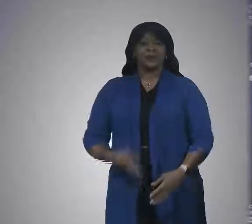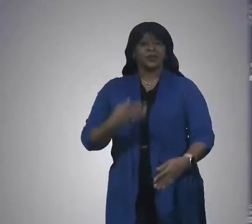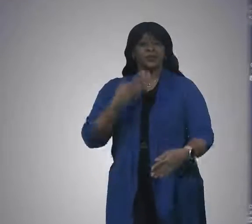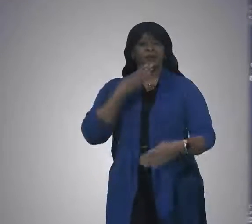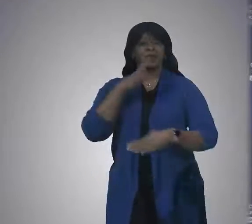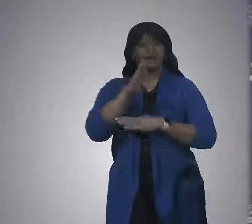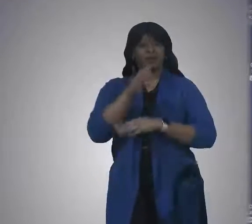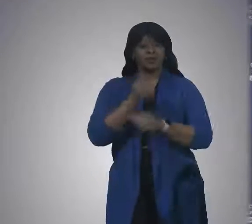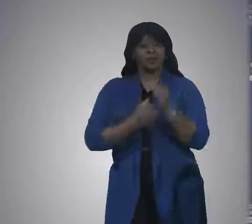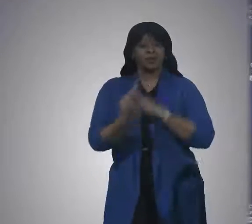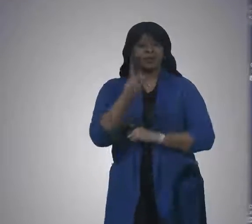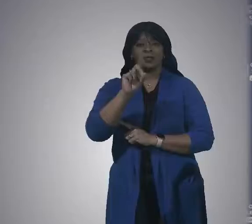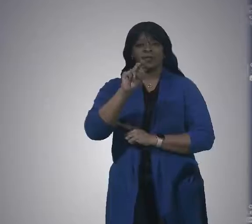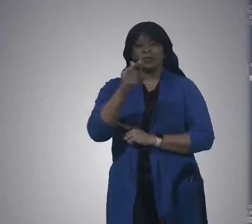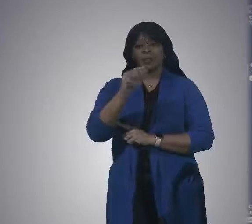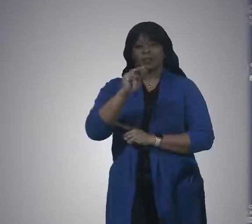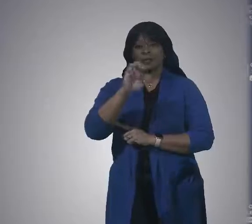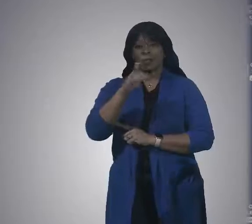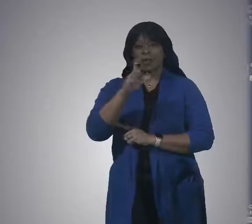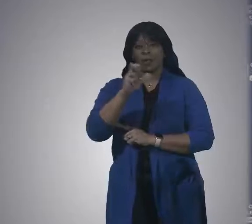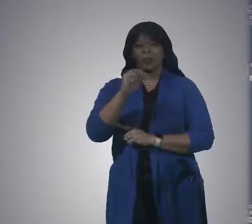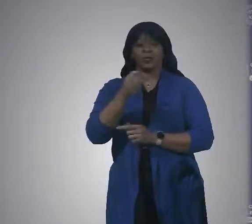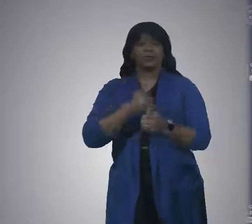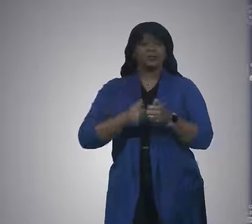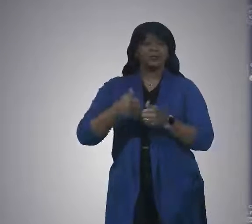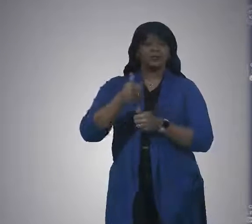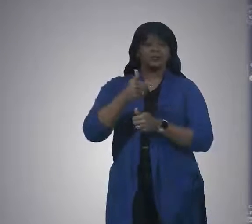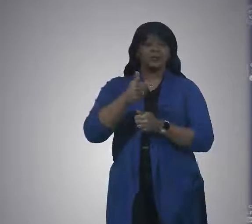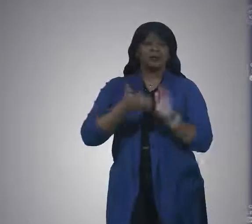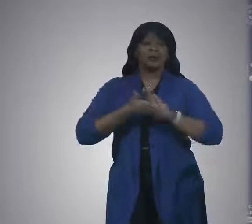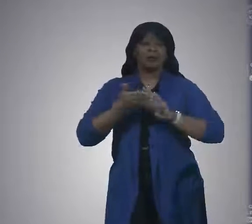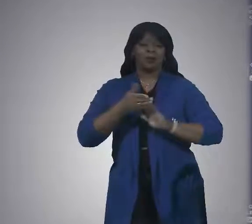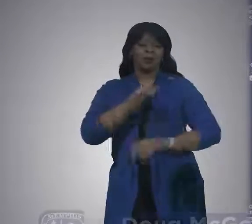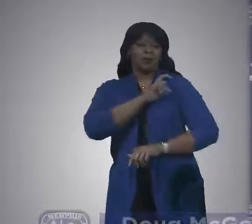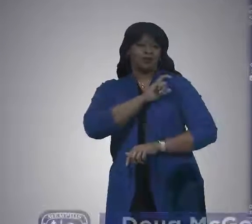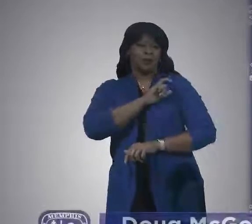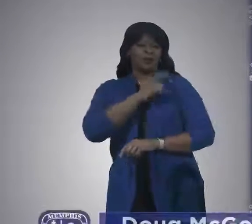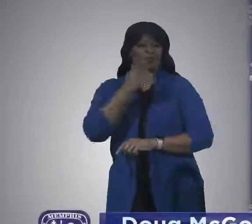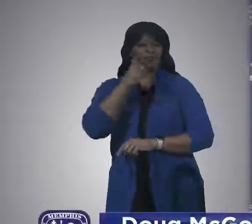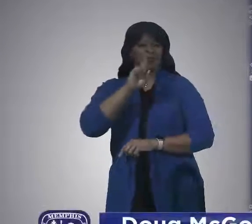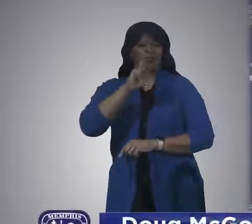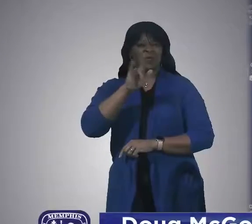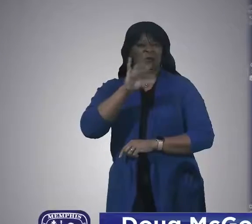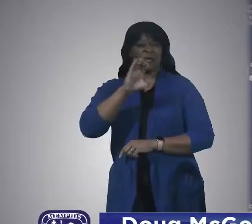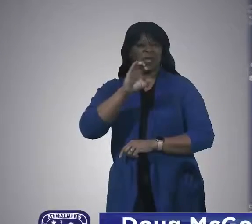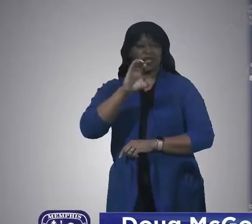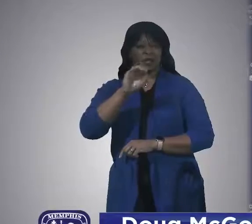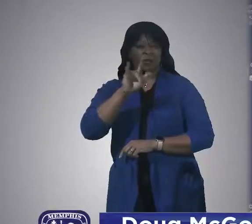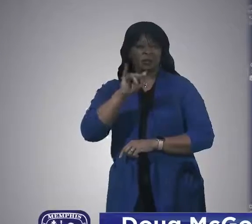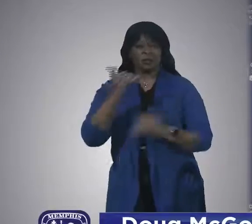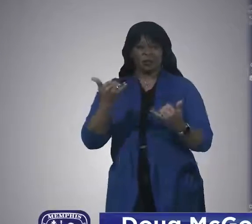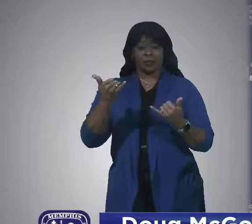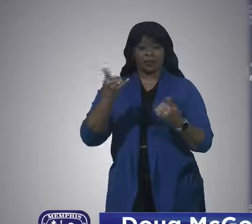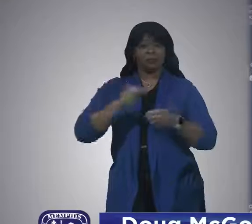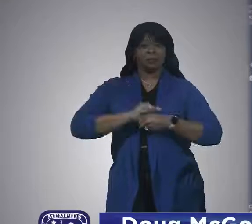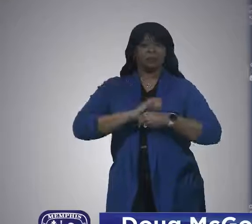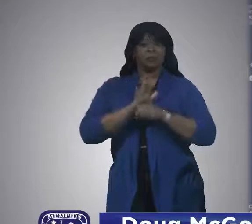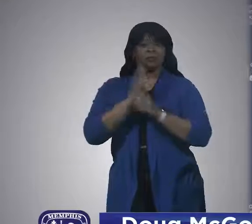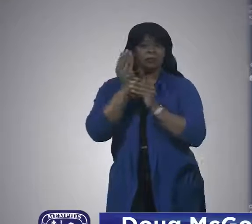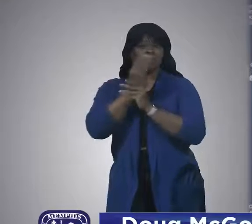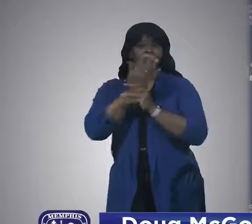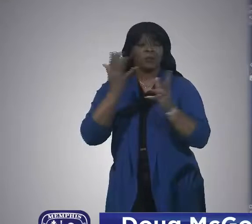Good afternoon, everybody. I'm Doug McGowen, Chief Operating Officer for the City of Memphis, today representing the Memphis and Shelby County Joint COVID-19 Task